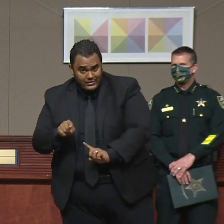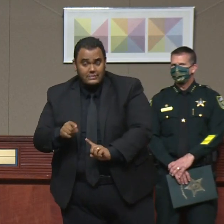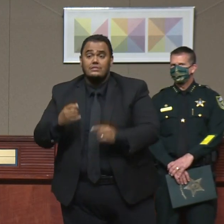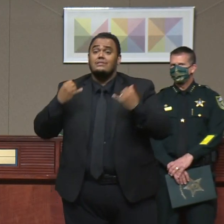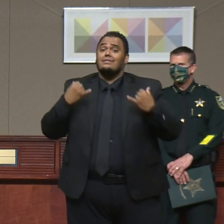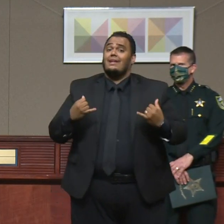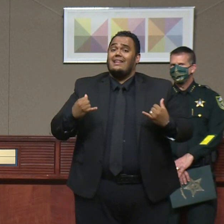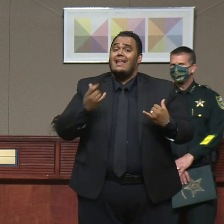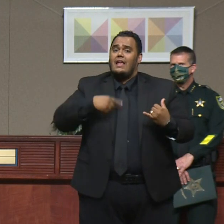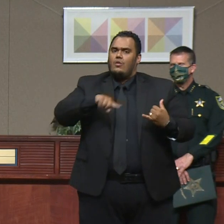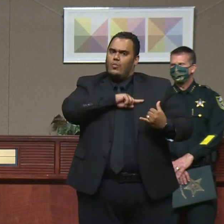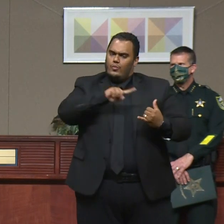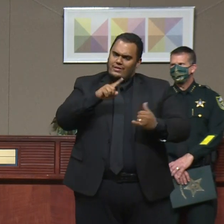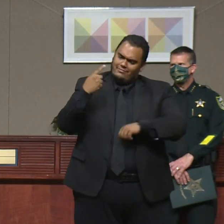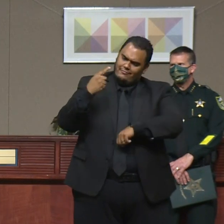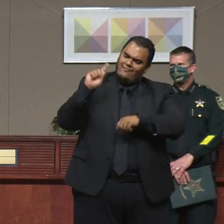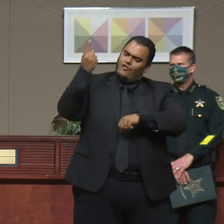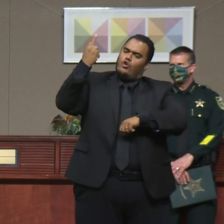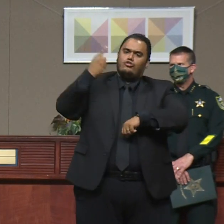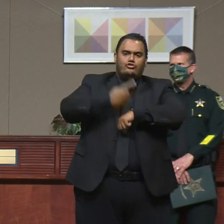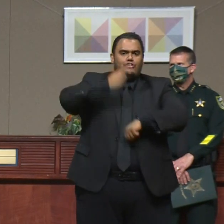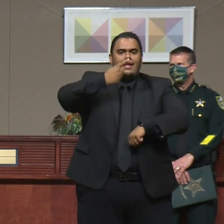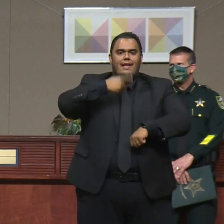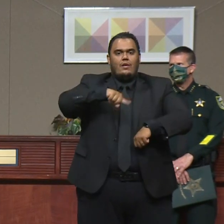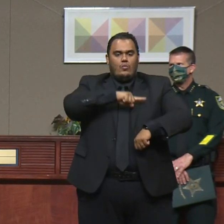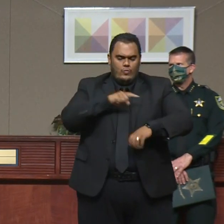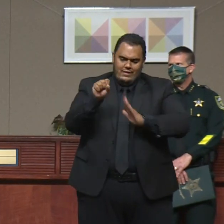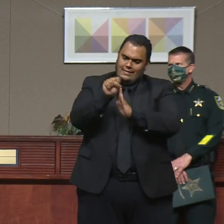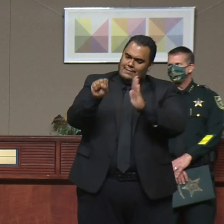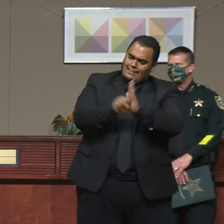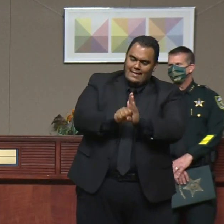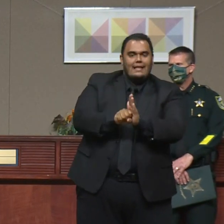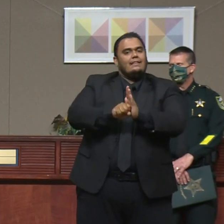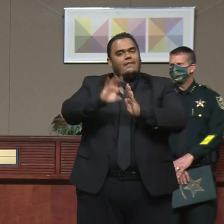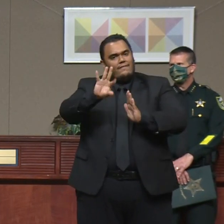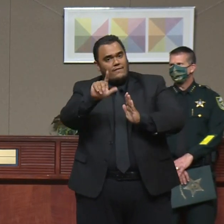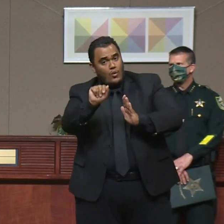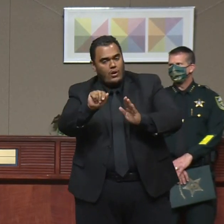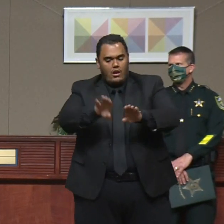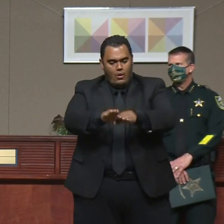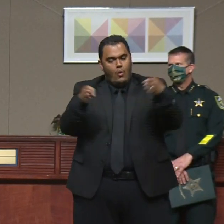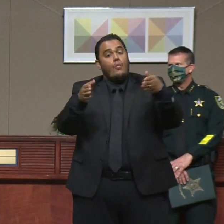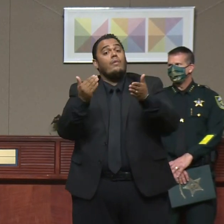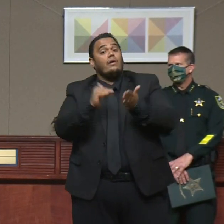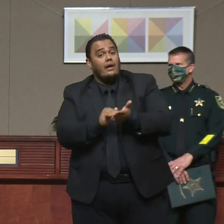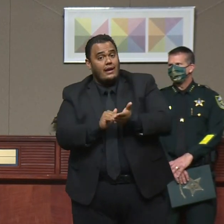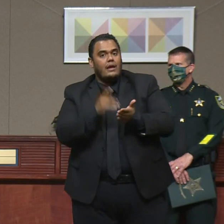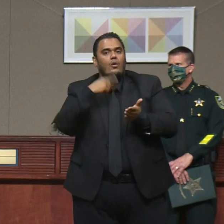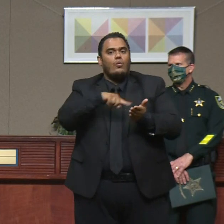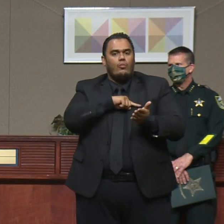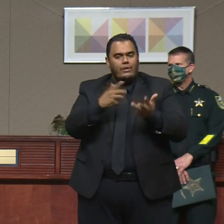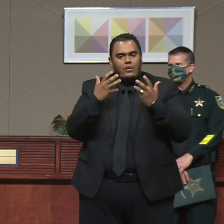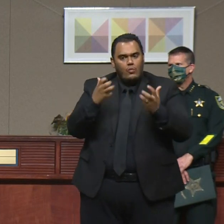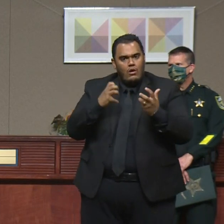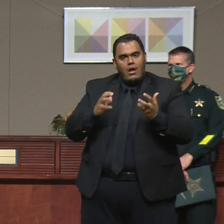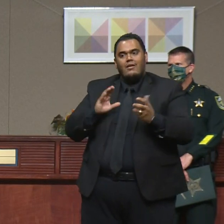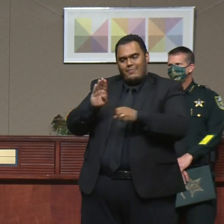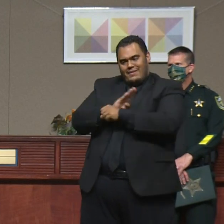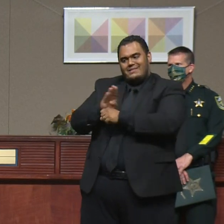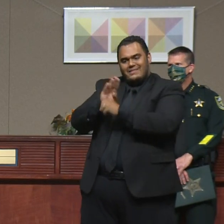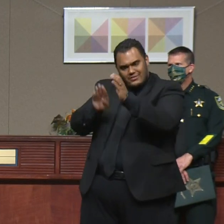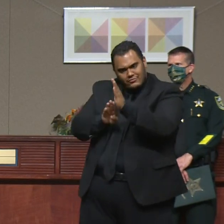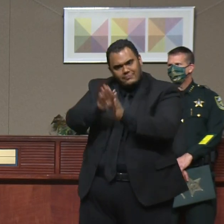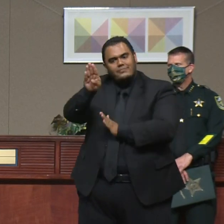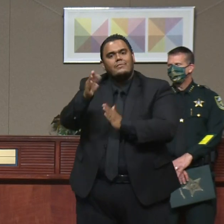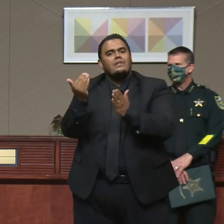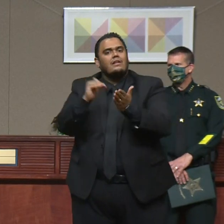And over the last few weeks, the city's been working with local businesses to get them on a path to recovery. We were able to hear from business owners and learn